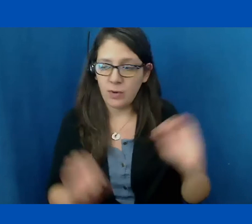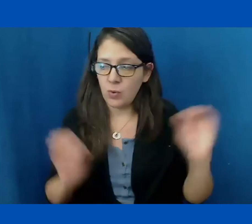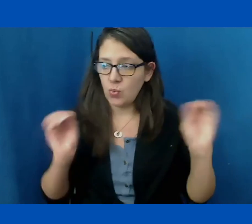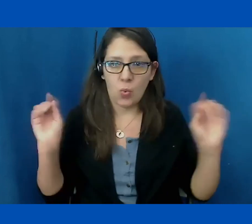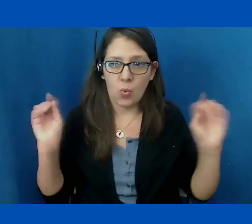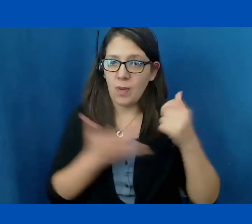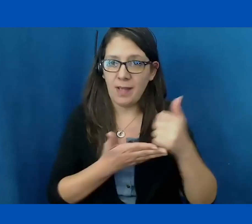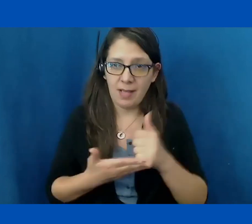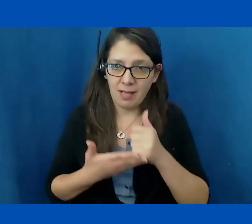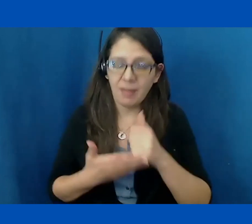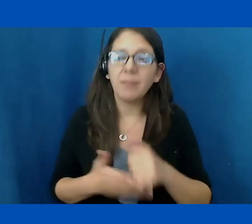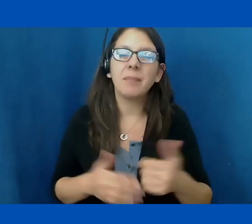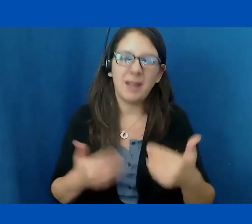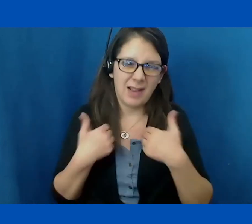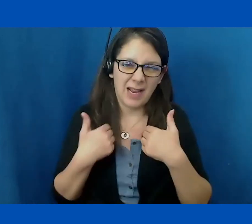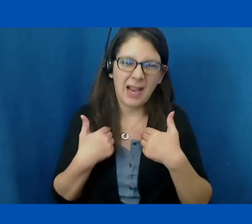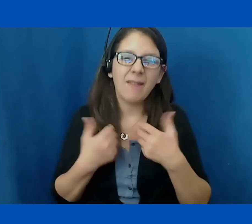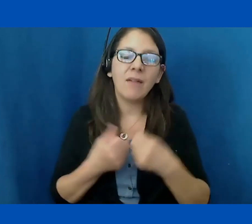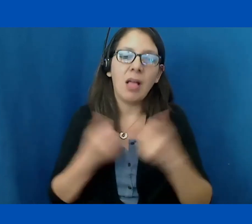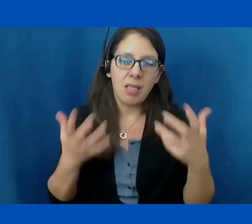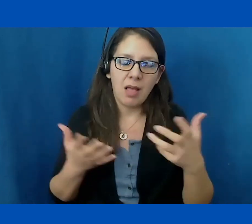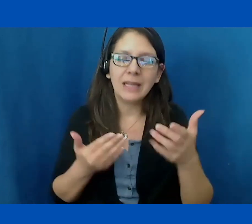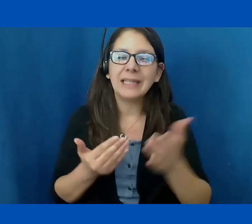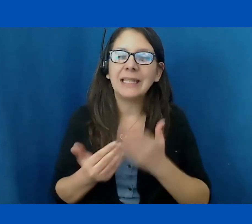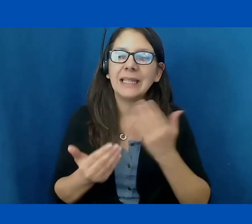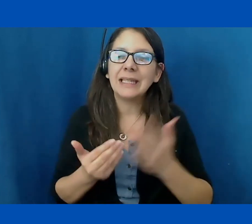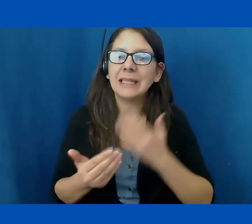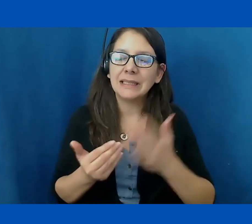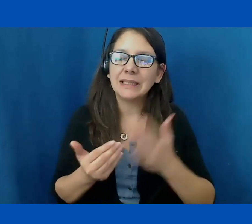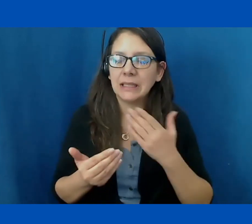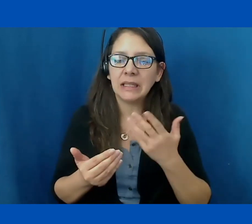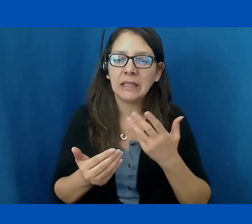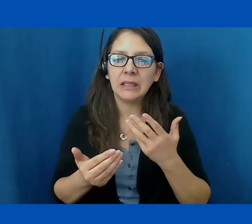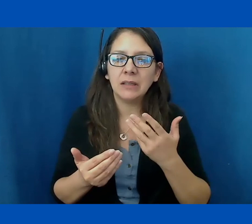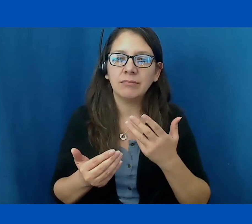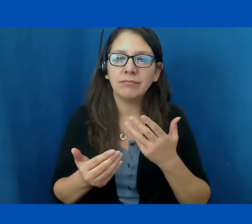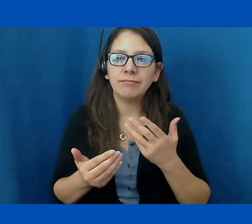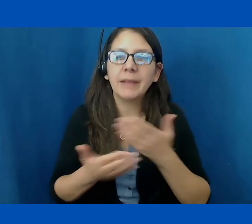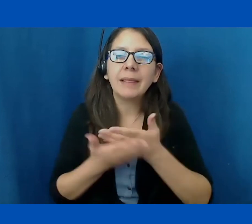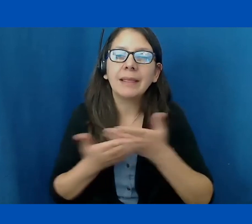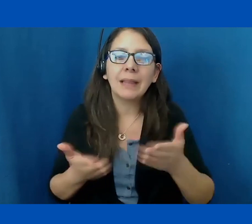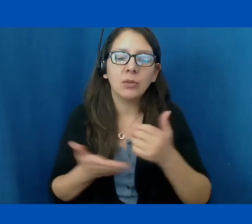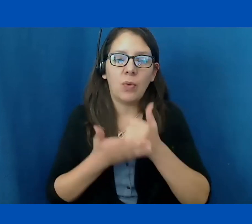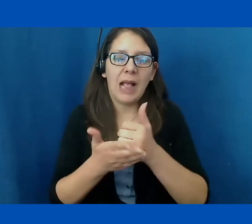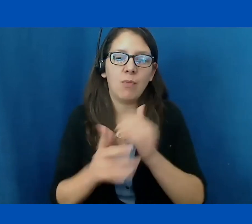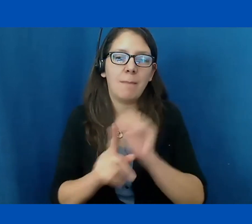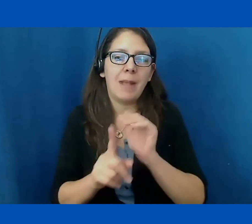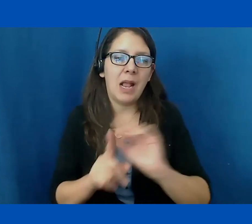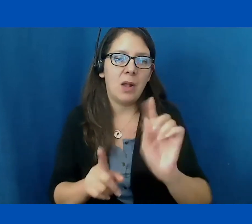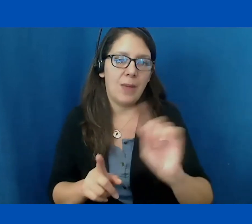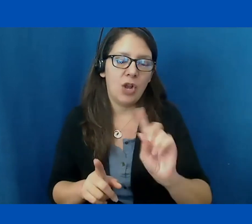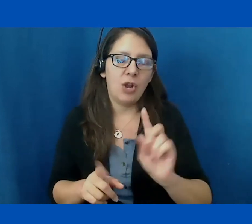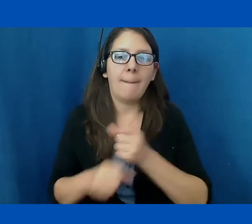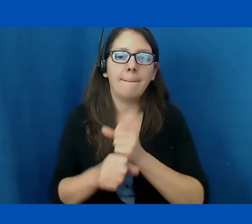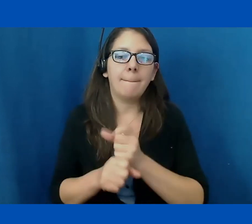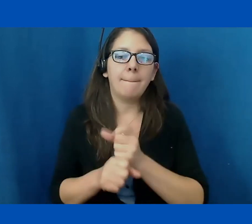of easy, some things that you can do to remind yourself where it's at. you know, making sure that it's centered.